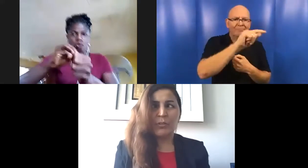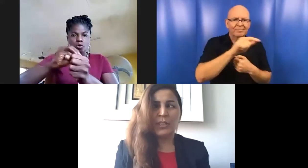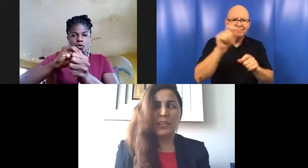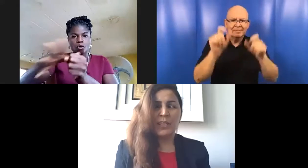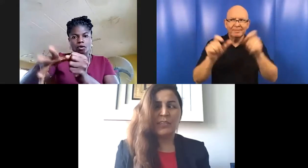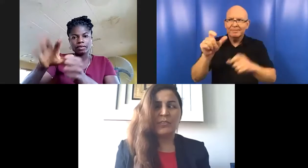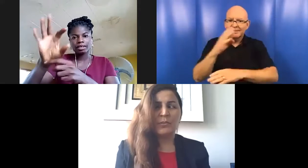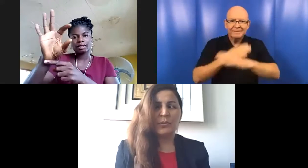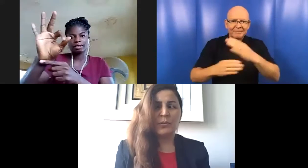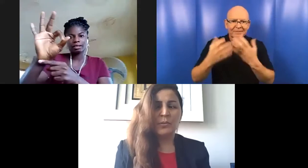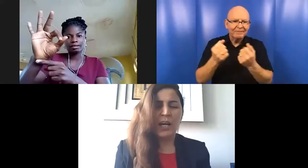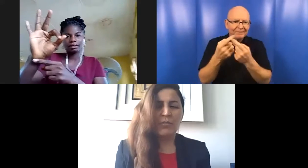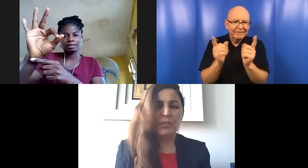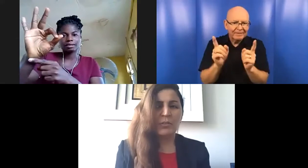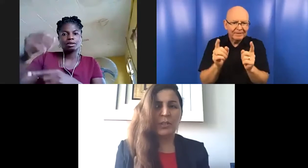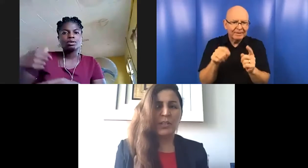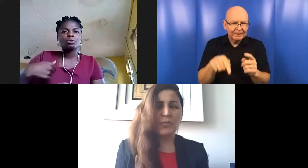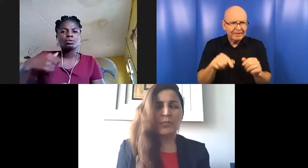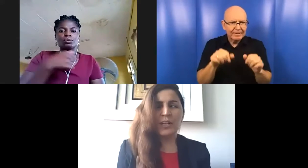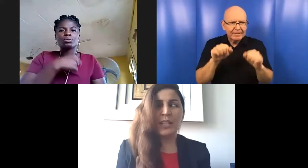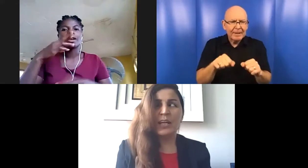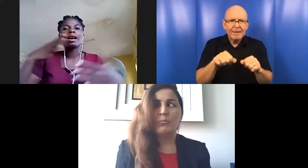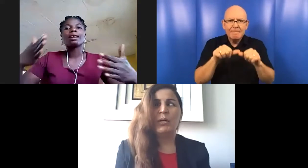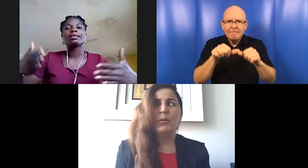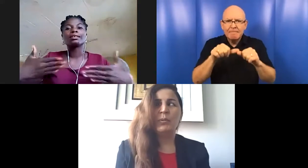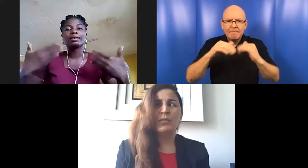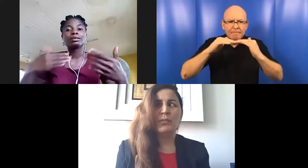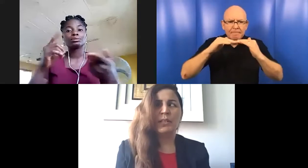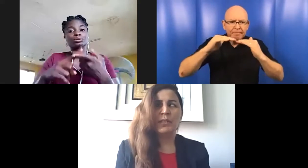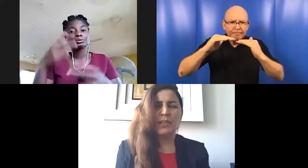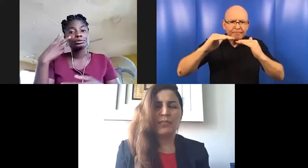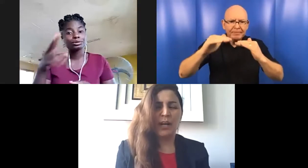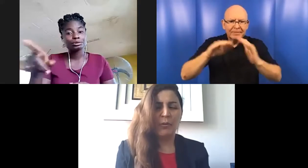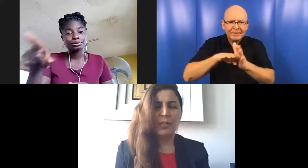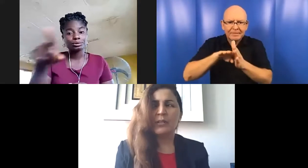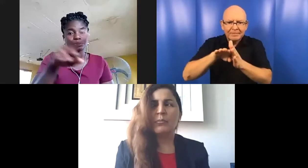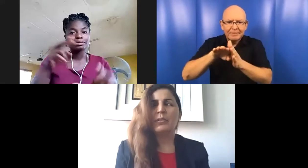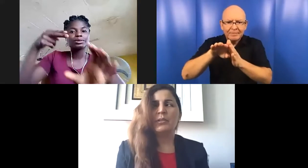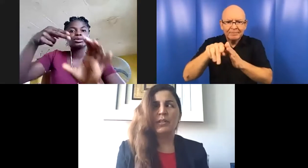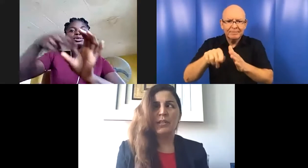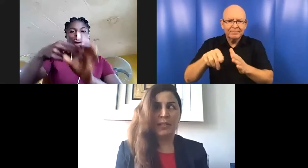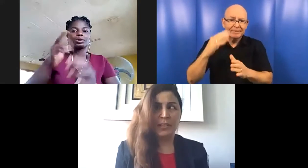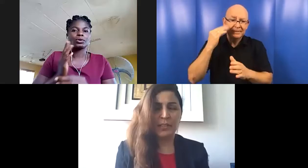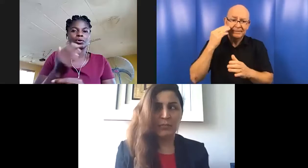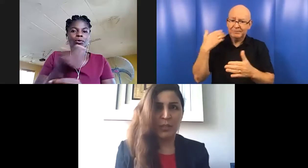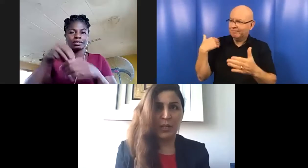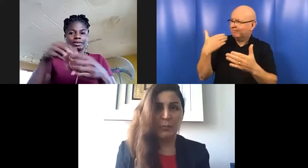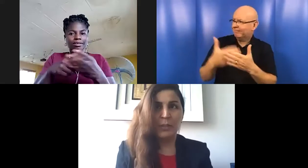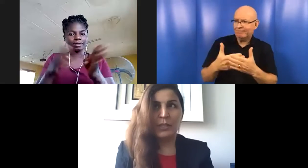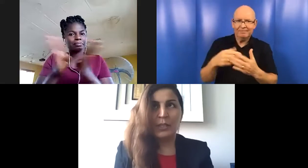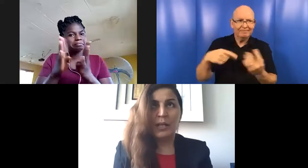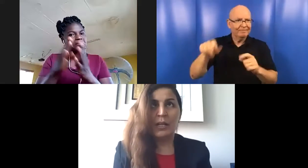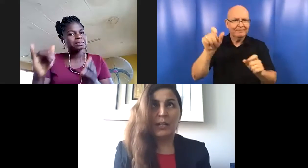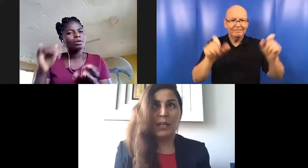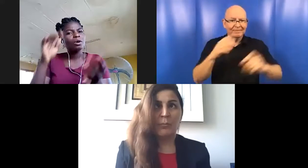We are very delighted to have you join us today, and we hope that during the next hour, we are going to hear from